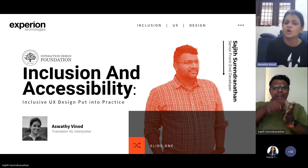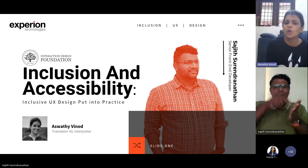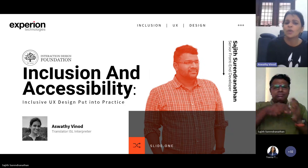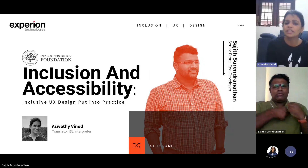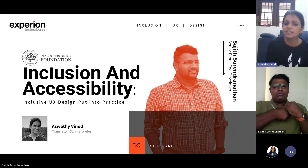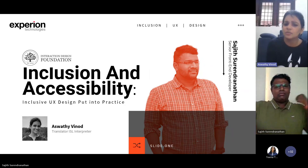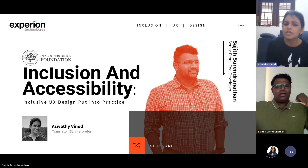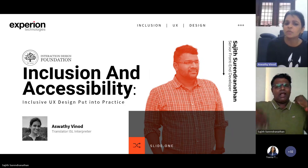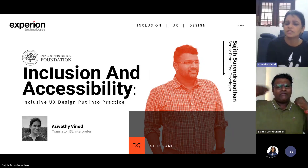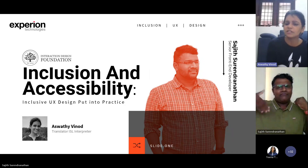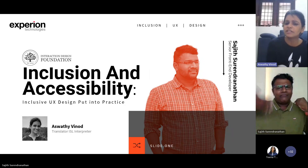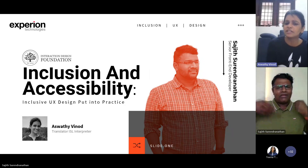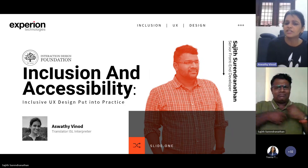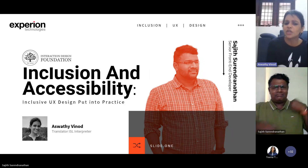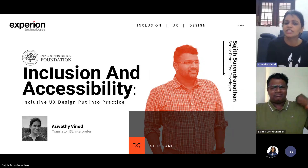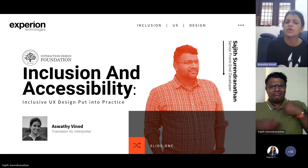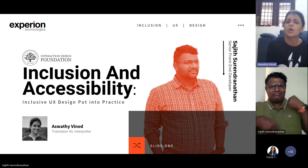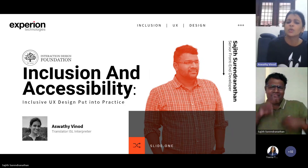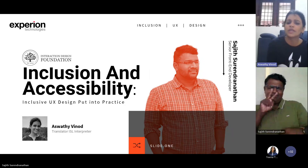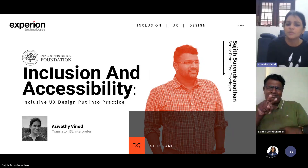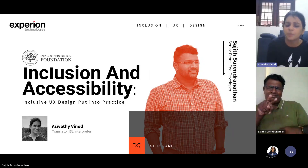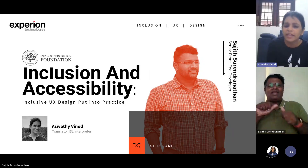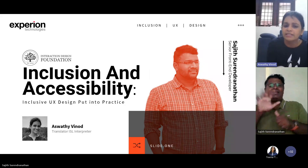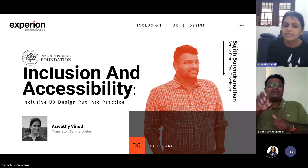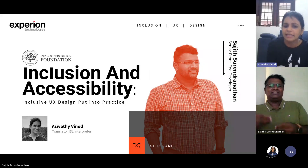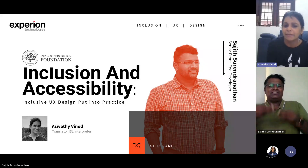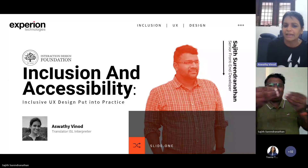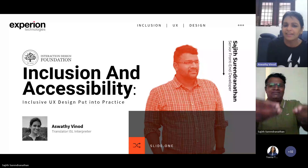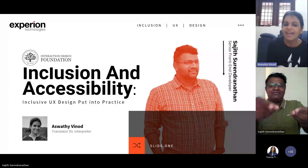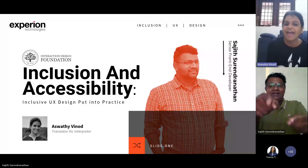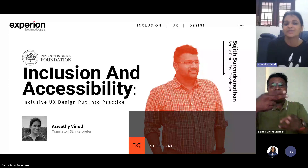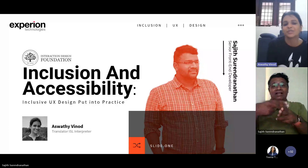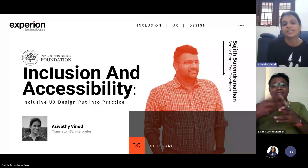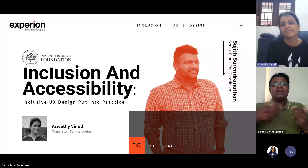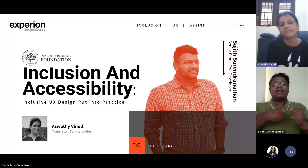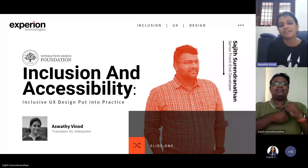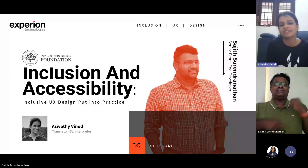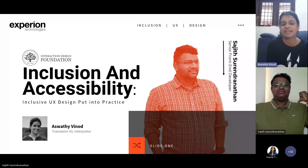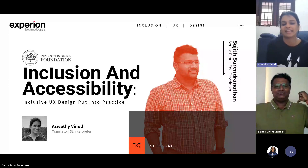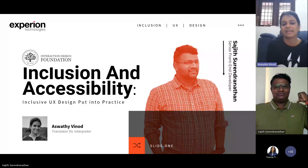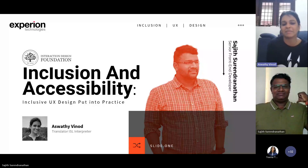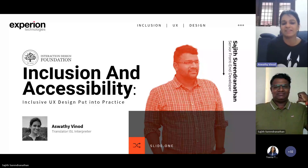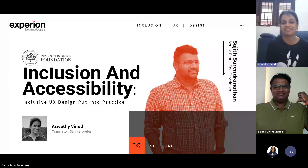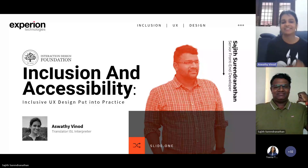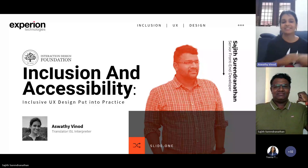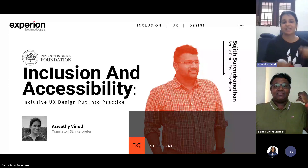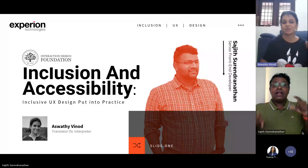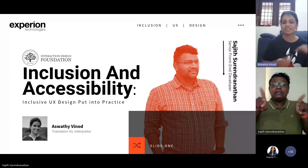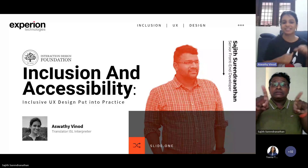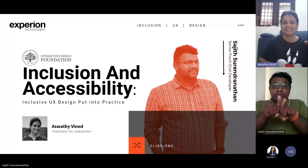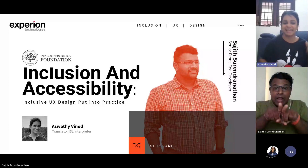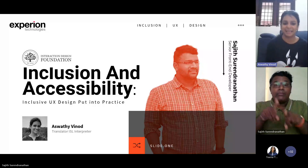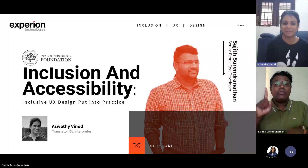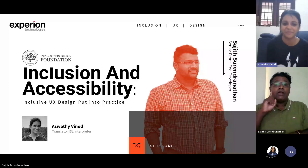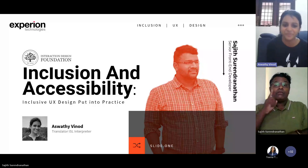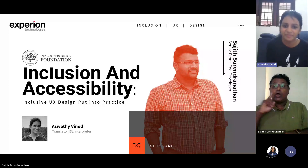difficult. So what they did was they observed her and saw that she always was wearing a sling bag. And so they gave her the sign name. This is